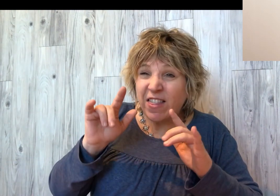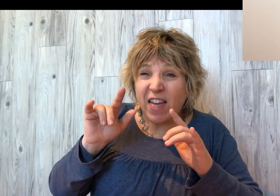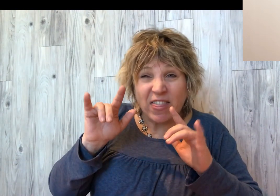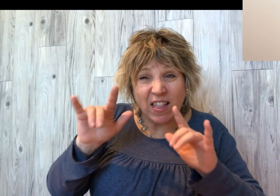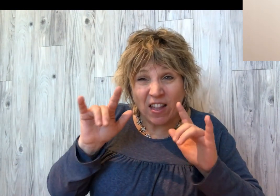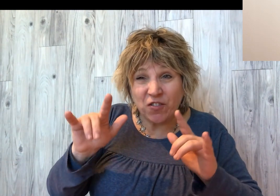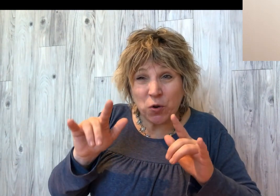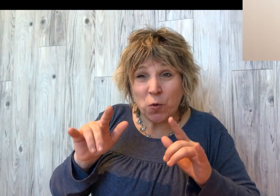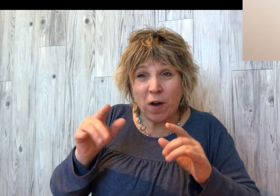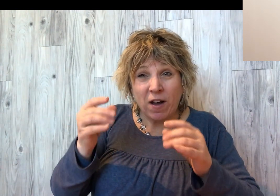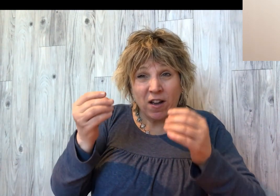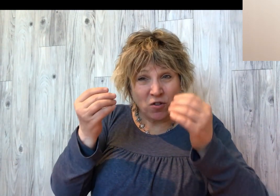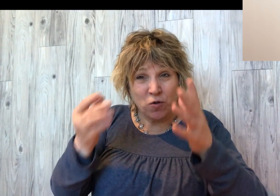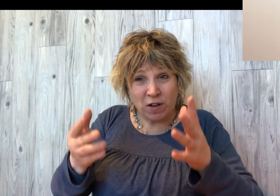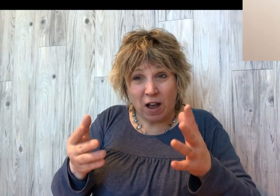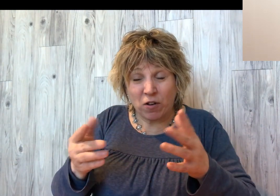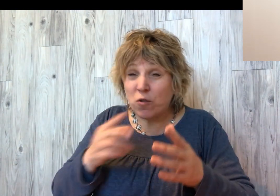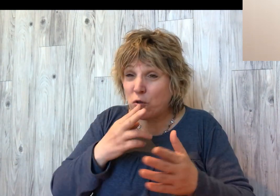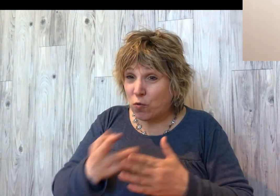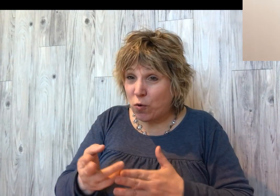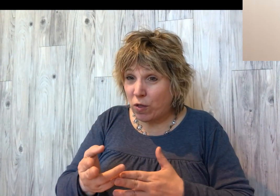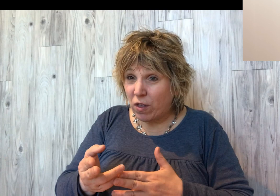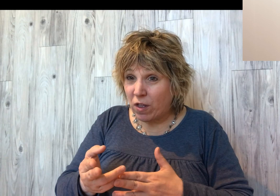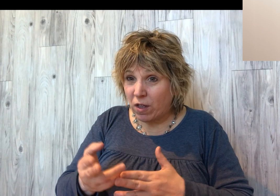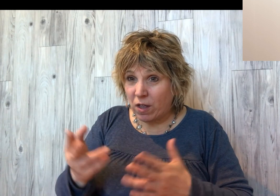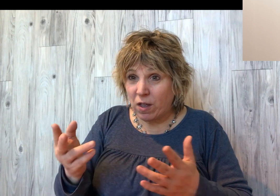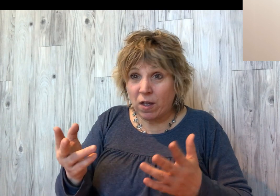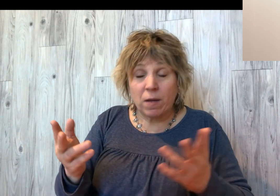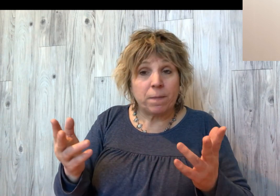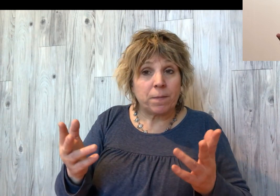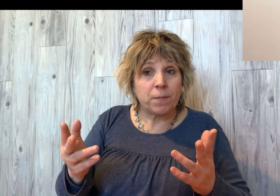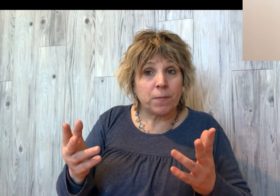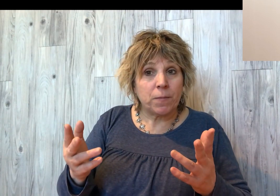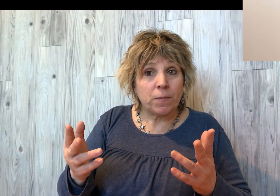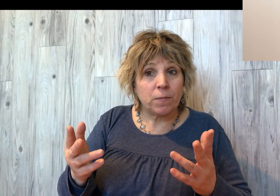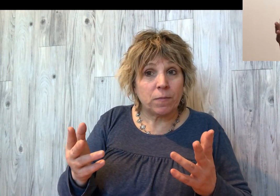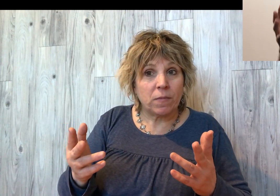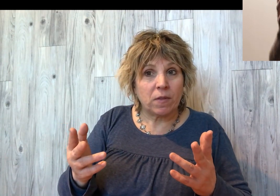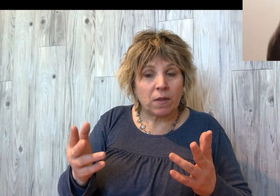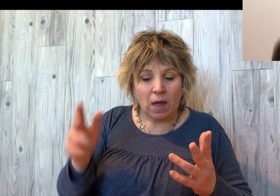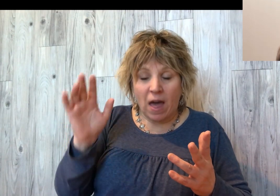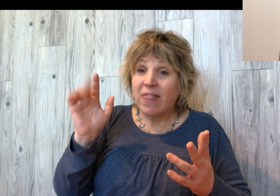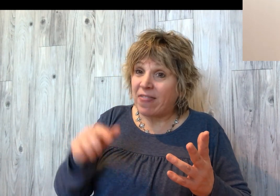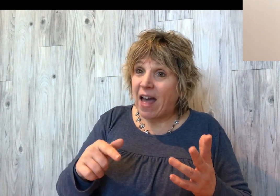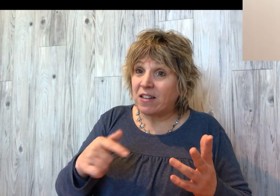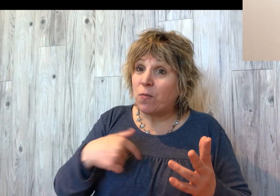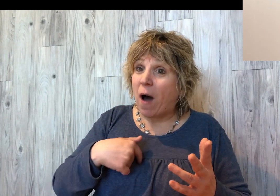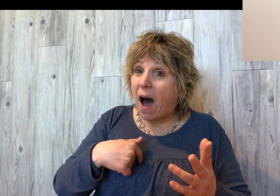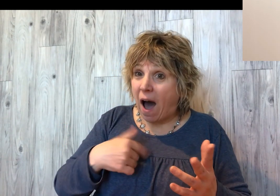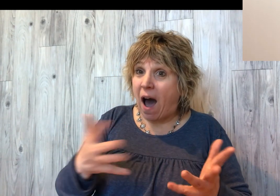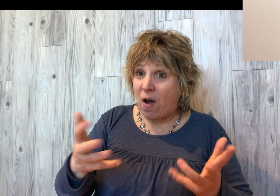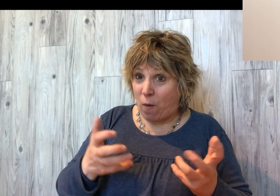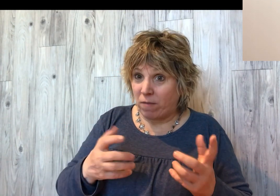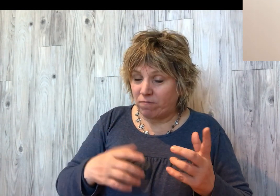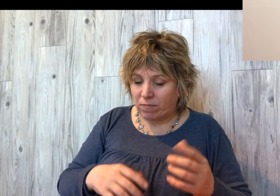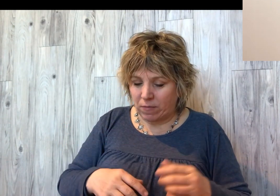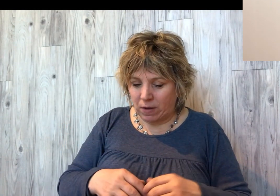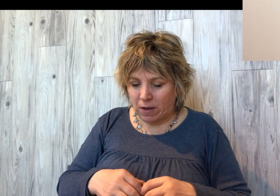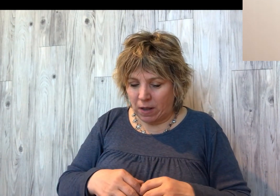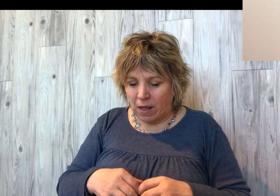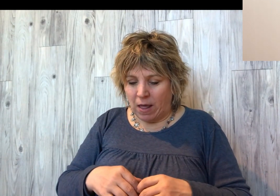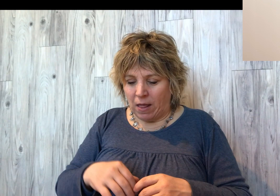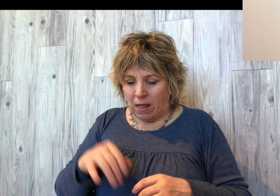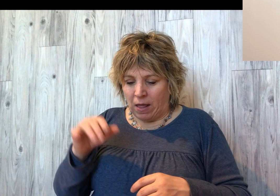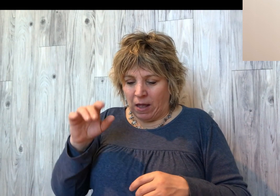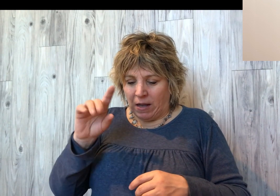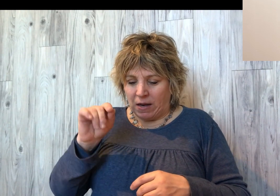thankful they loved you enough to tell you the truth? See, listen, that's where I want to live. Listen to what Dr.